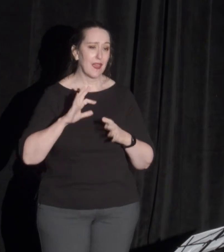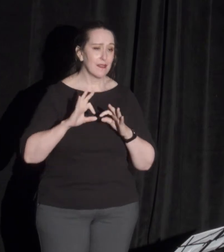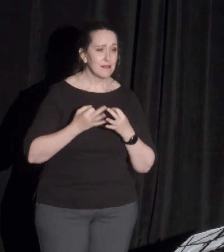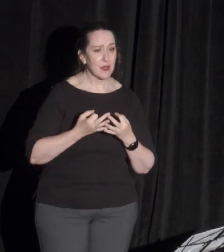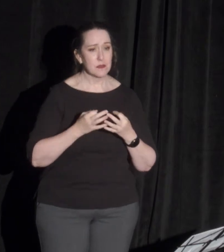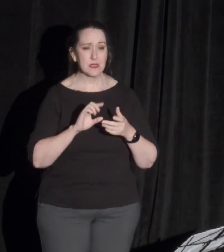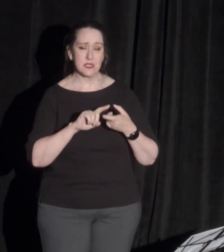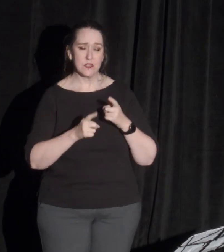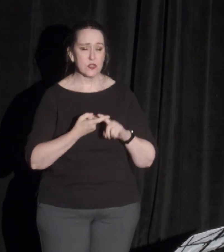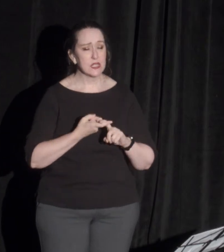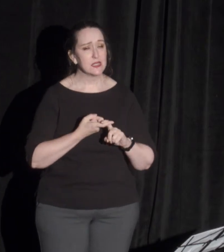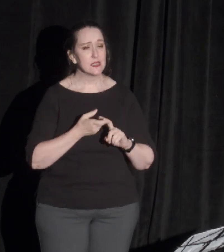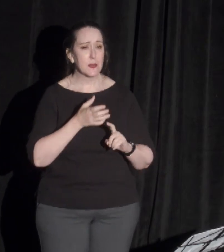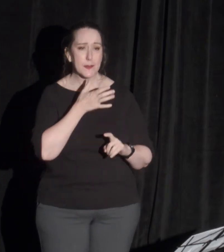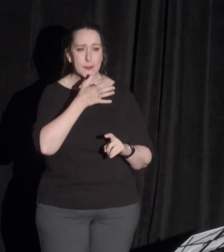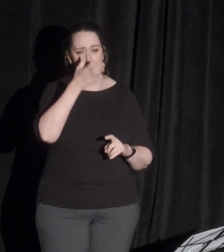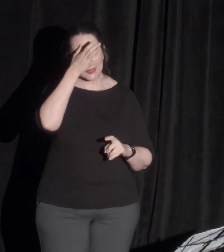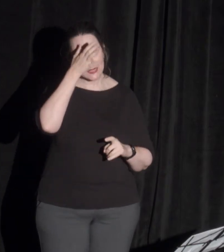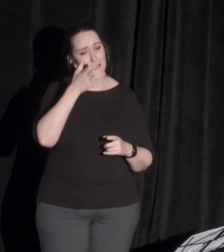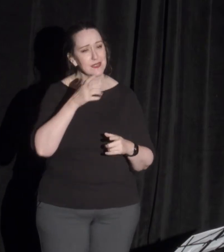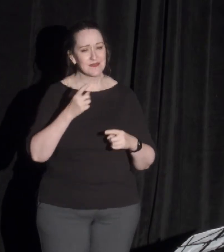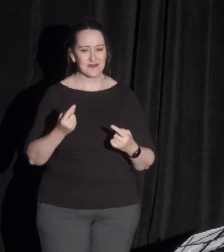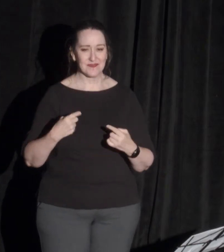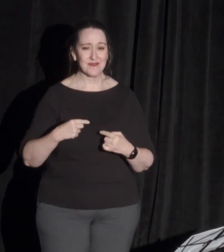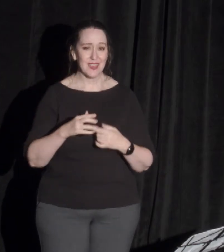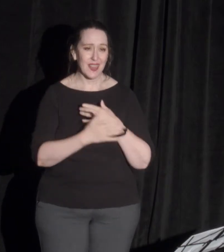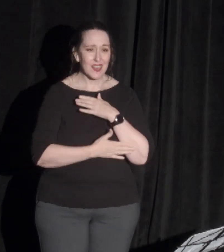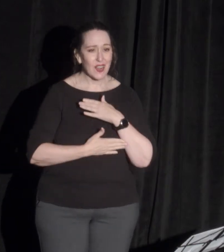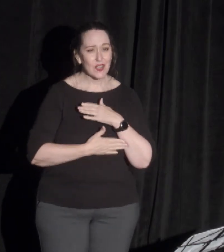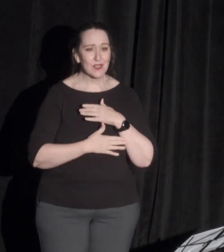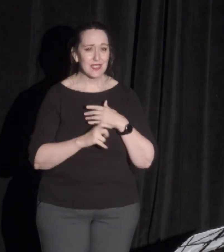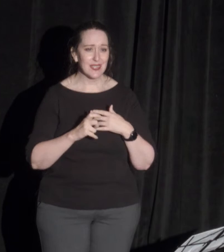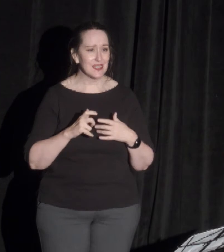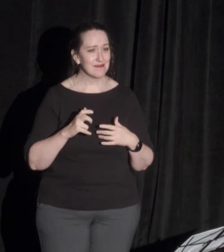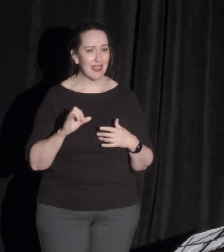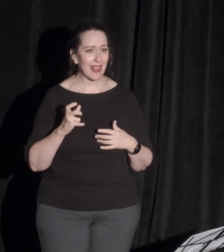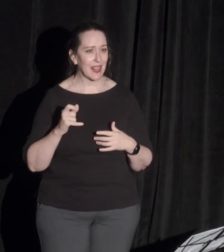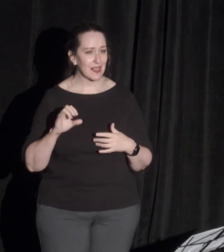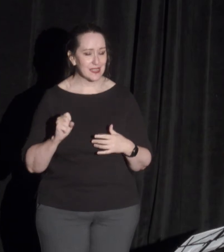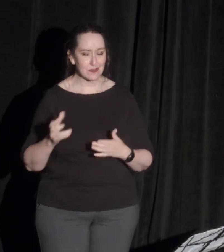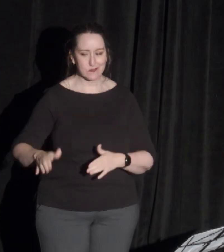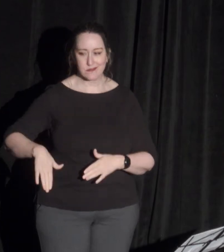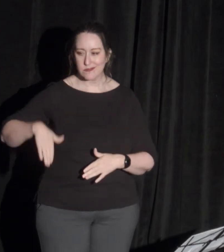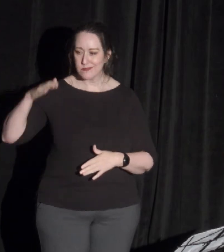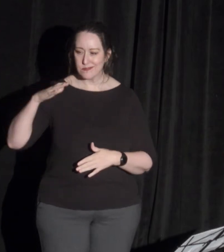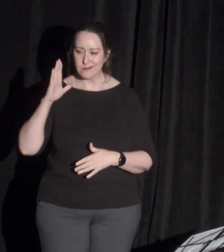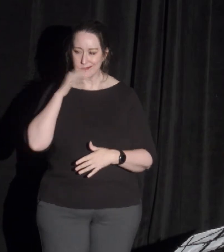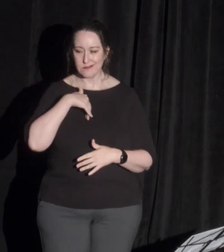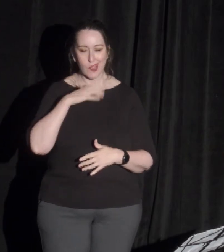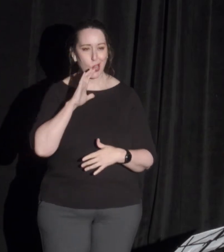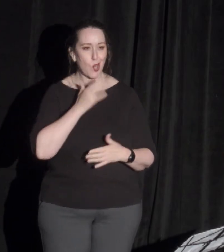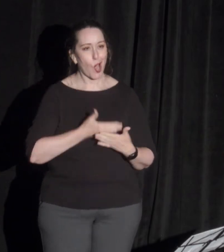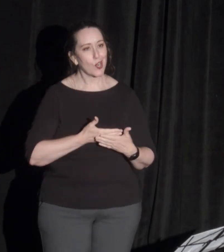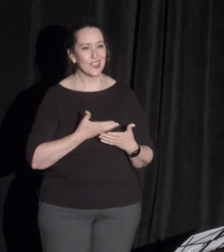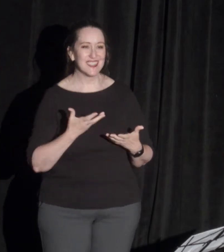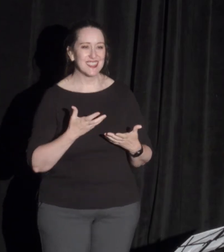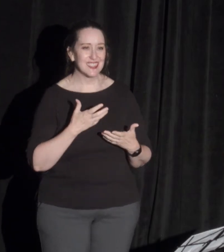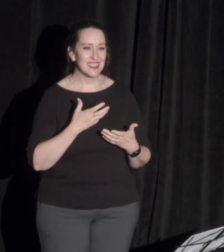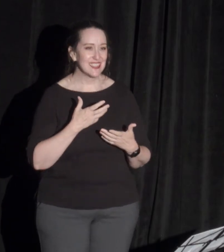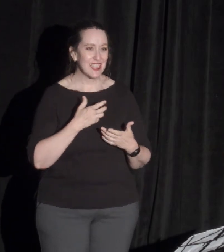friends, my mom and dad who came to this country as aliens and raised a pretty strange daughter who grew up loving strange stories and who